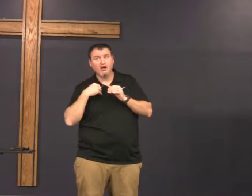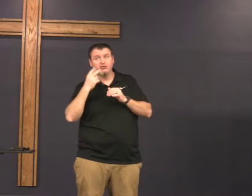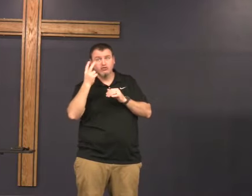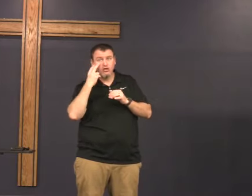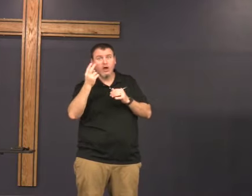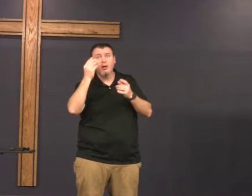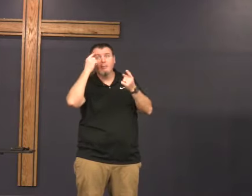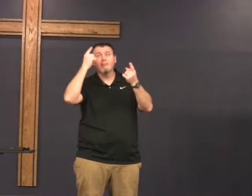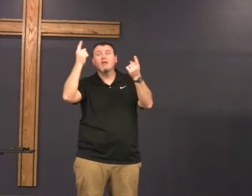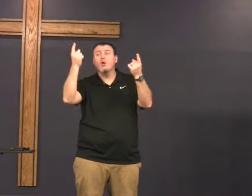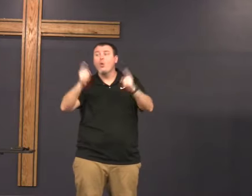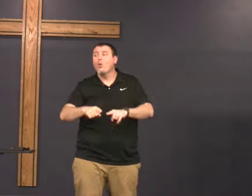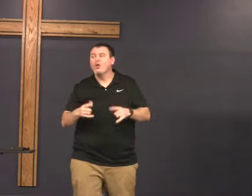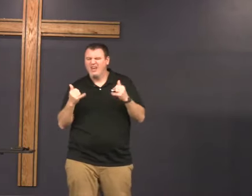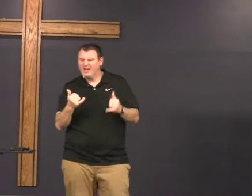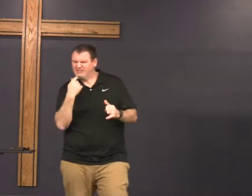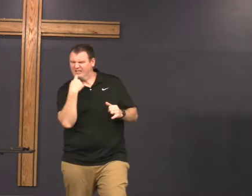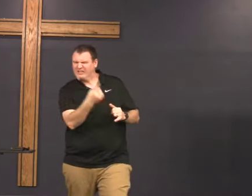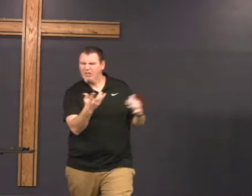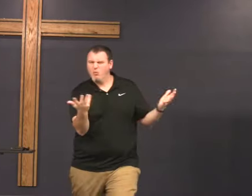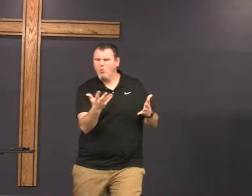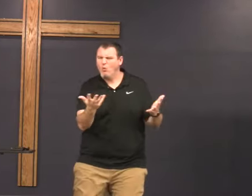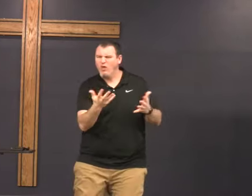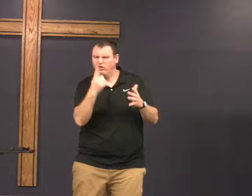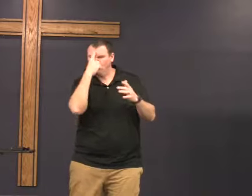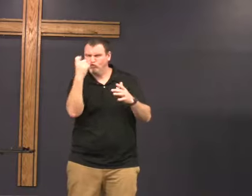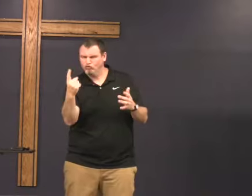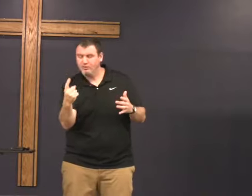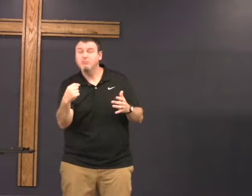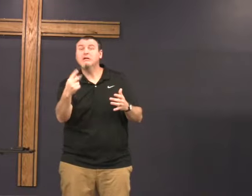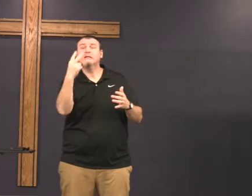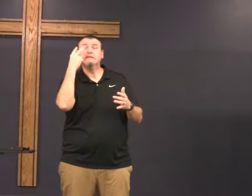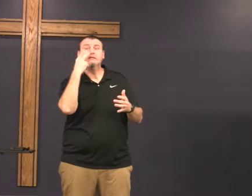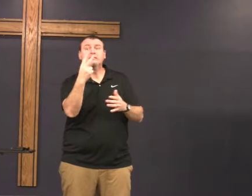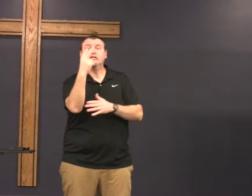tell me the visions of the dream that I have seen and the interpretation.